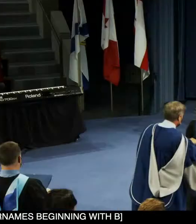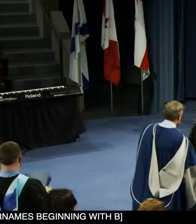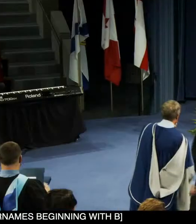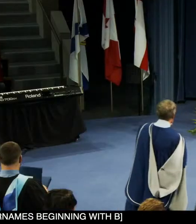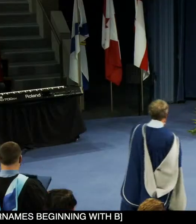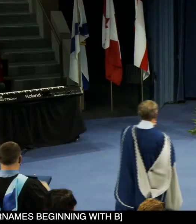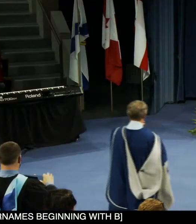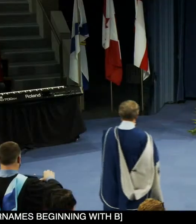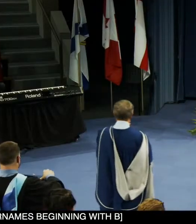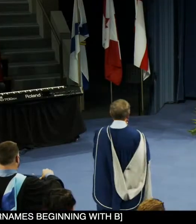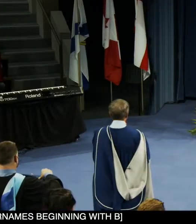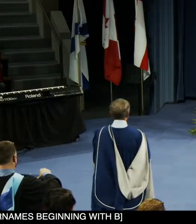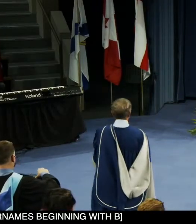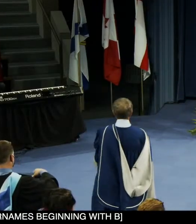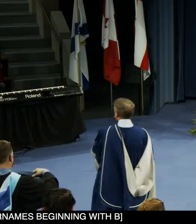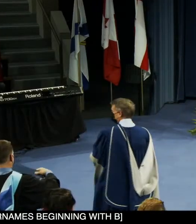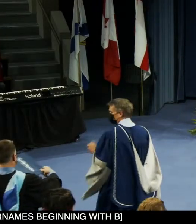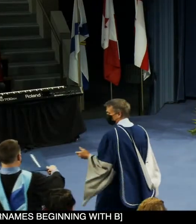Keith Bradbury.